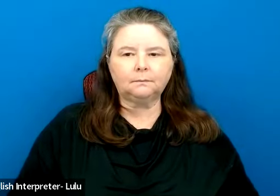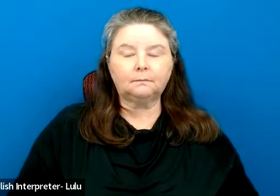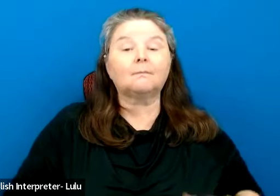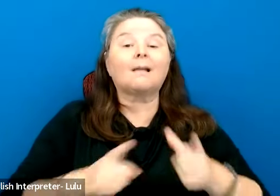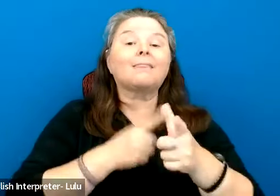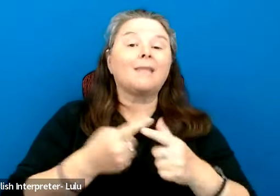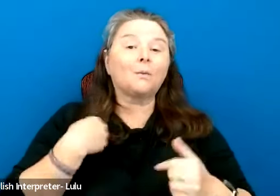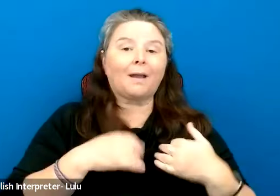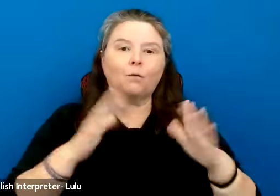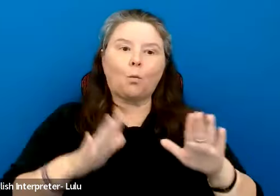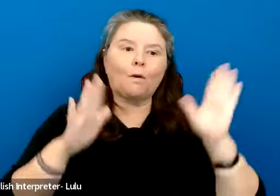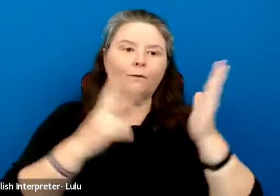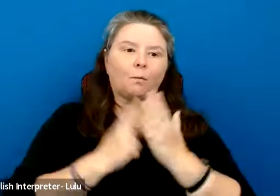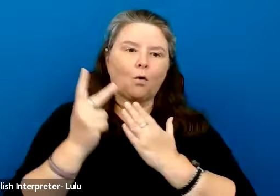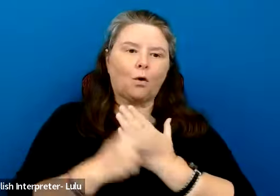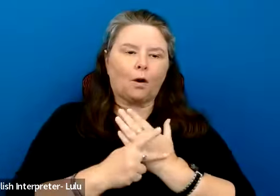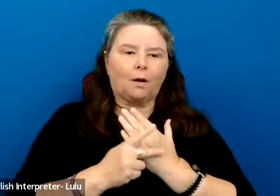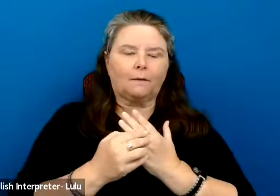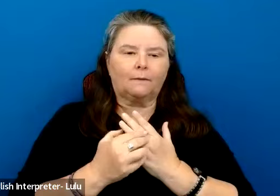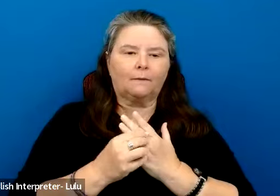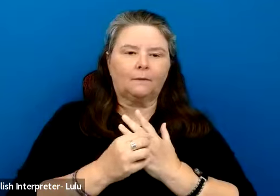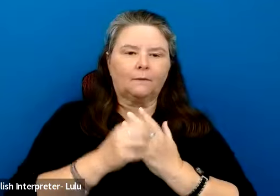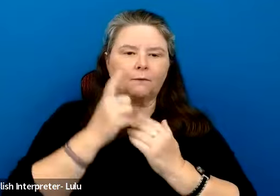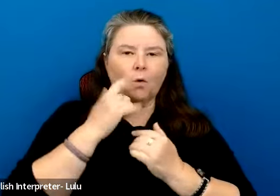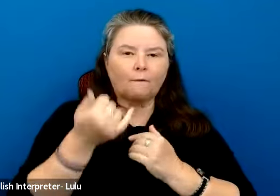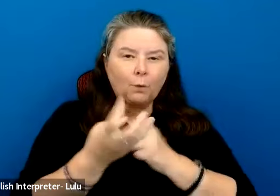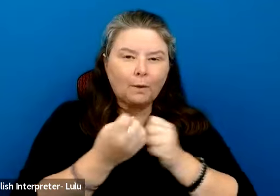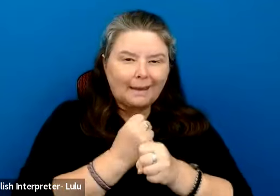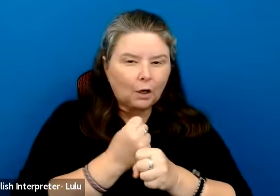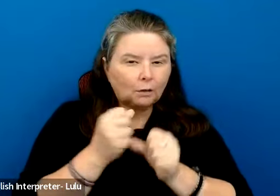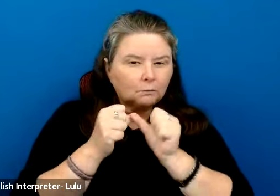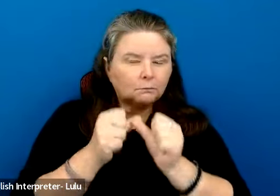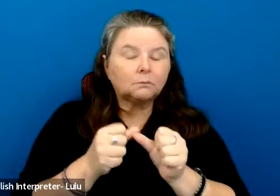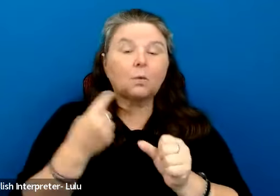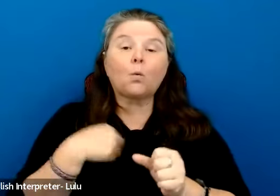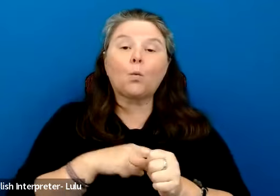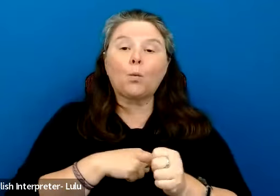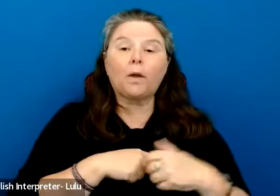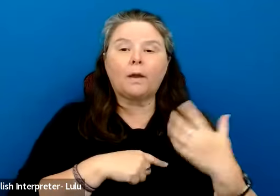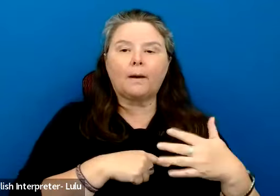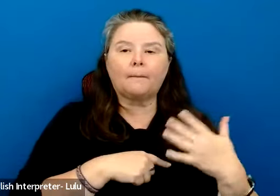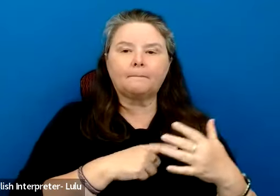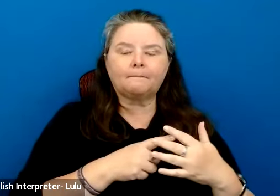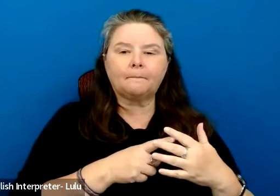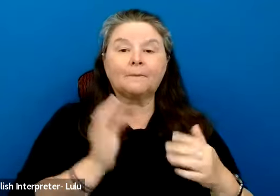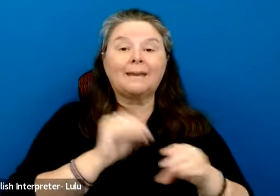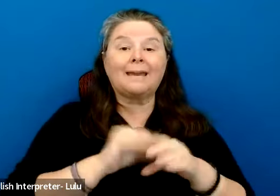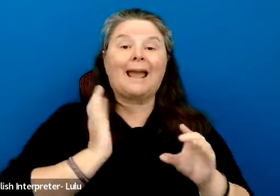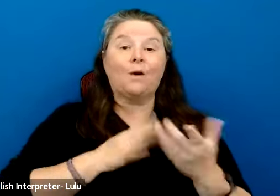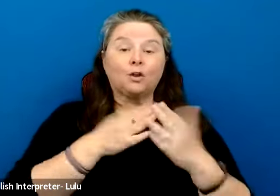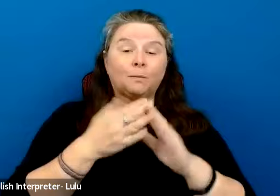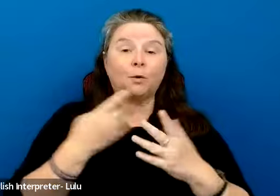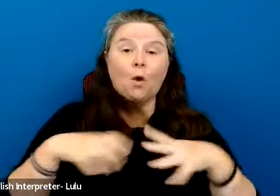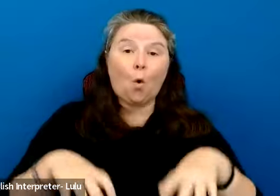Then we have a wonderful program for a few years going on already. We, in our community,